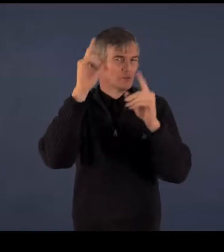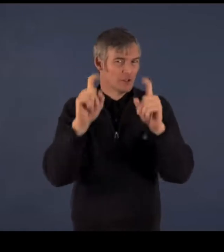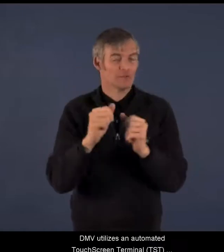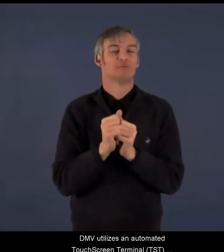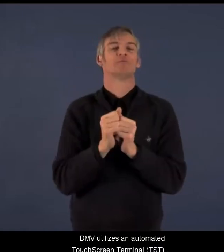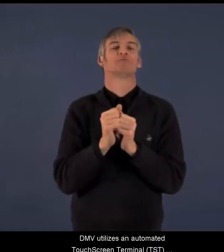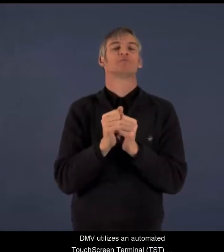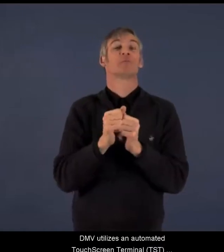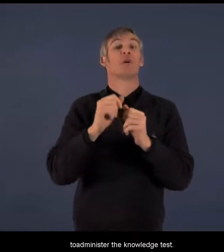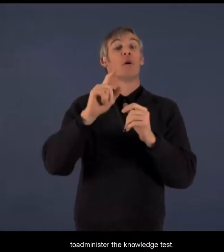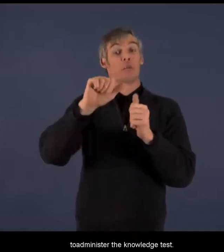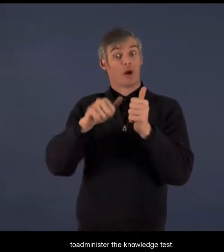to administer the knowledge test.